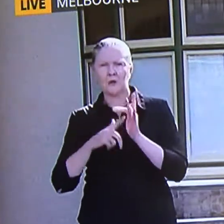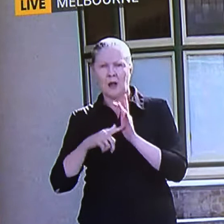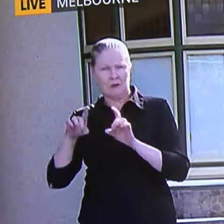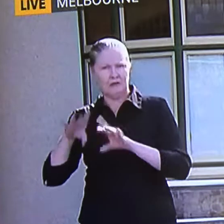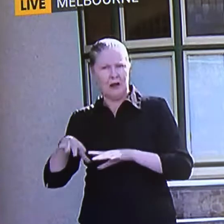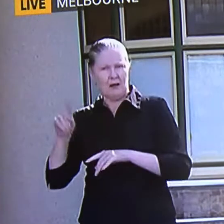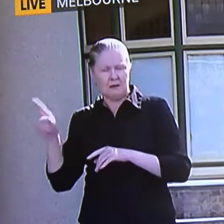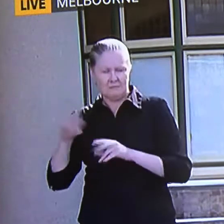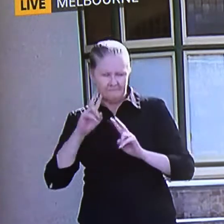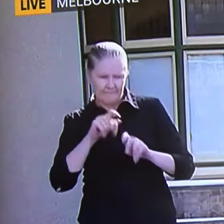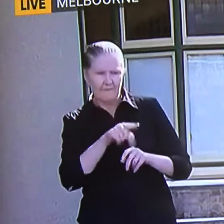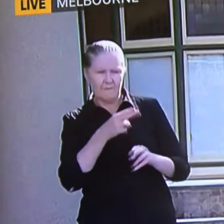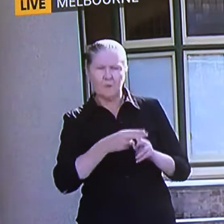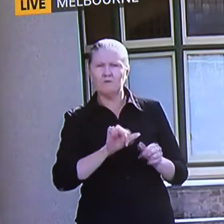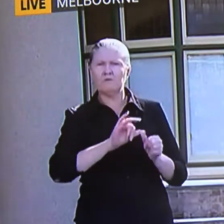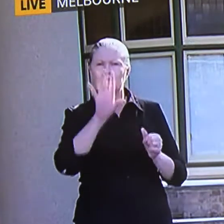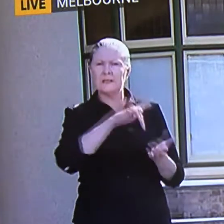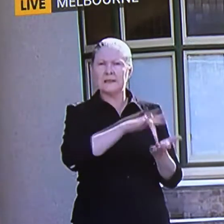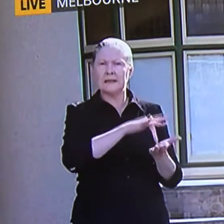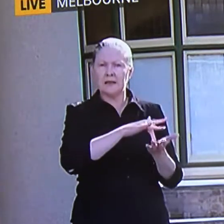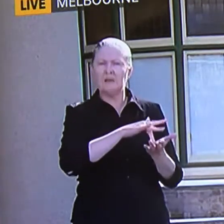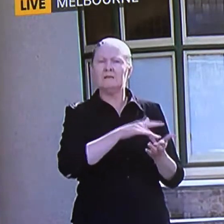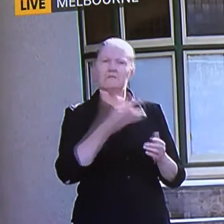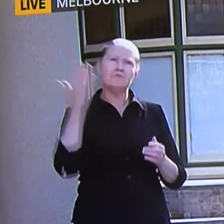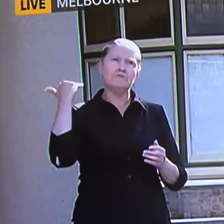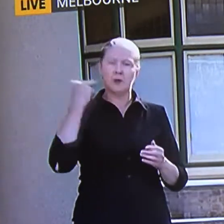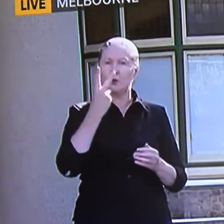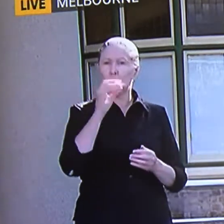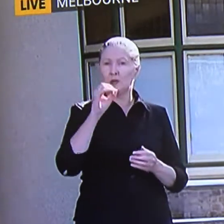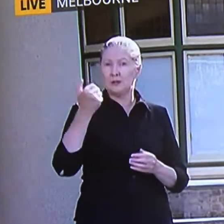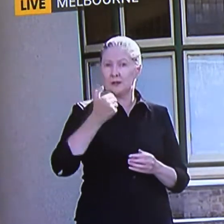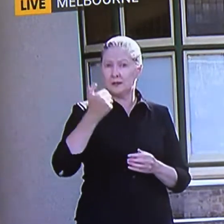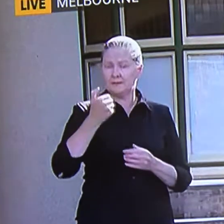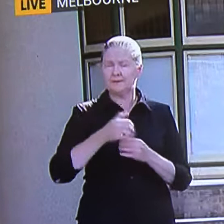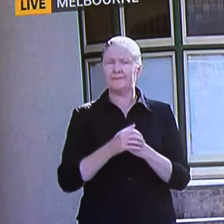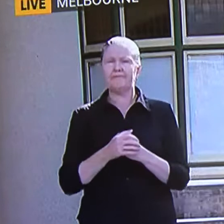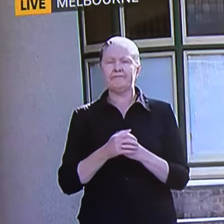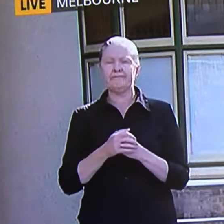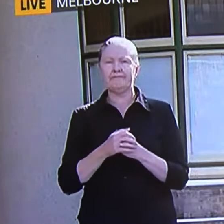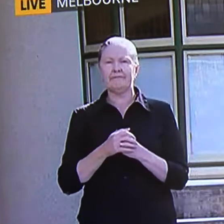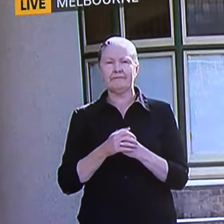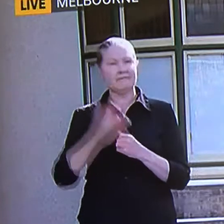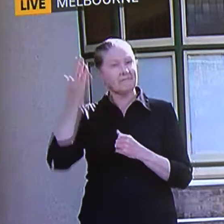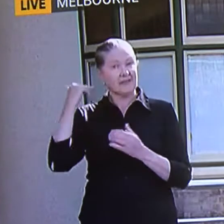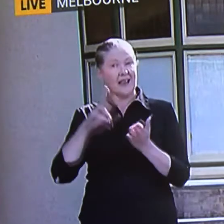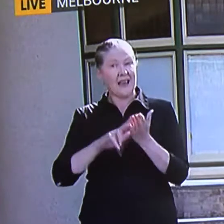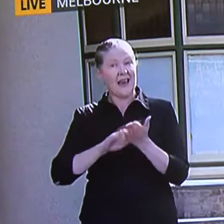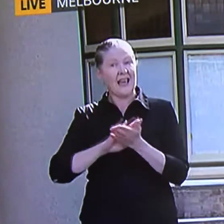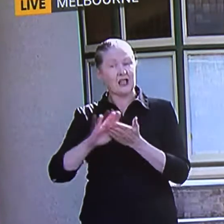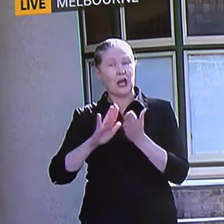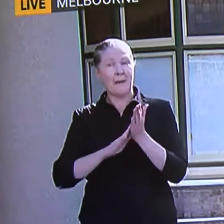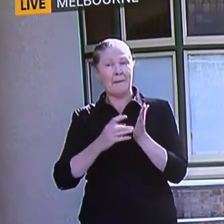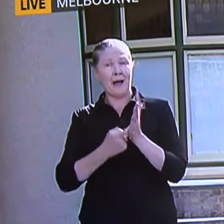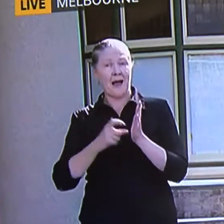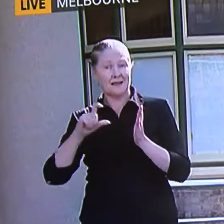for Research Excellence back in 2016. And it shows some of the foresight that the NHMRC and the